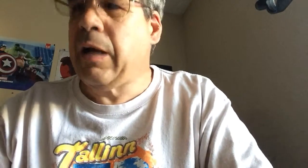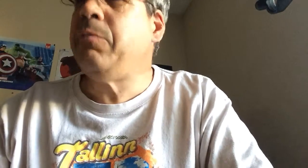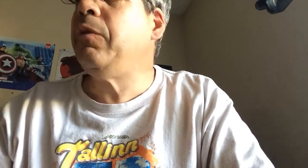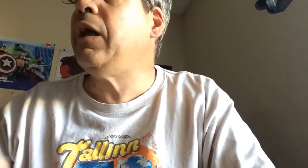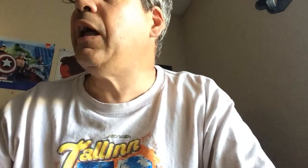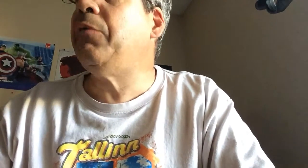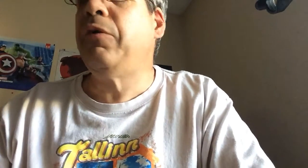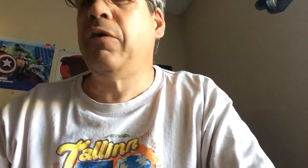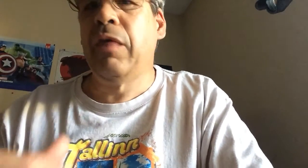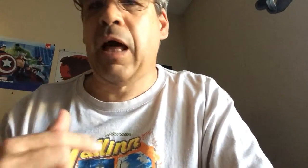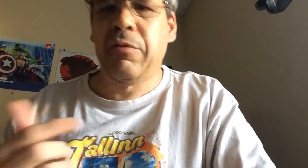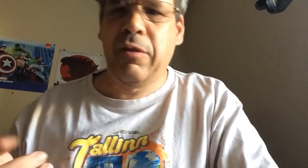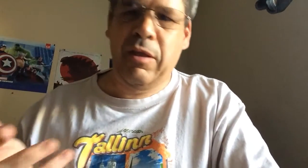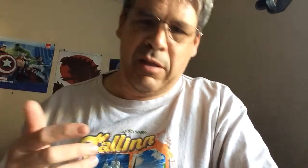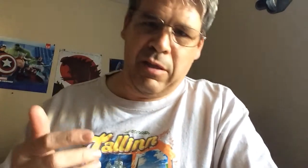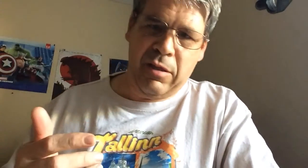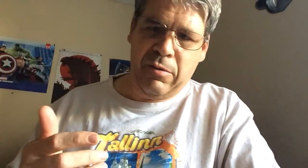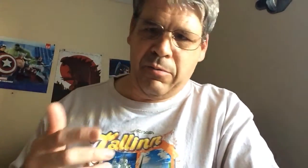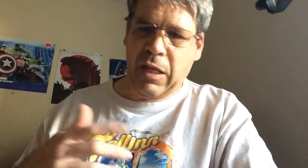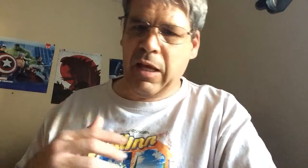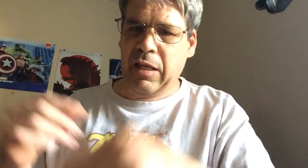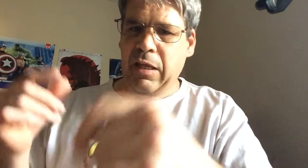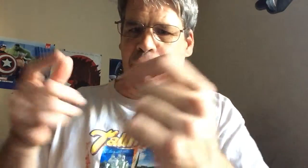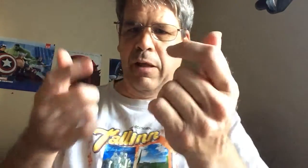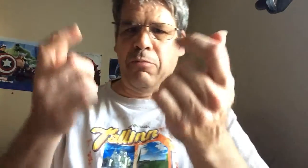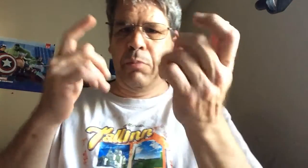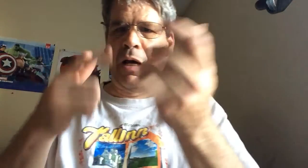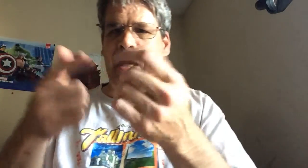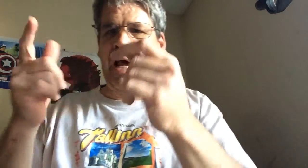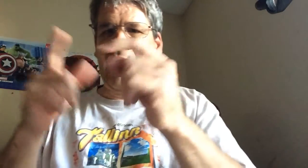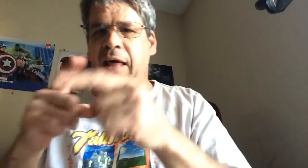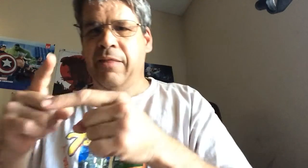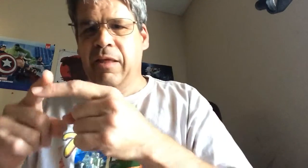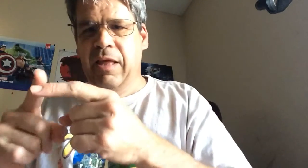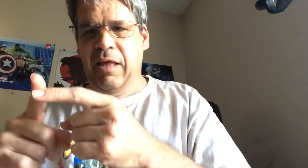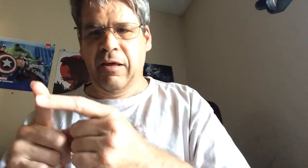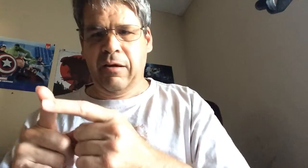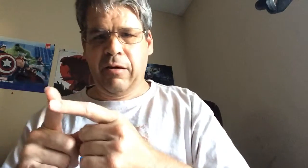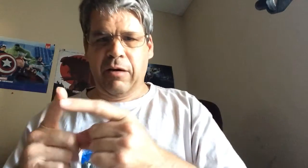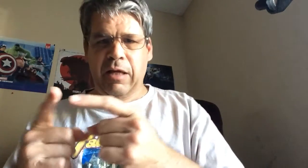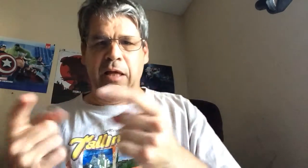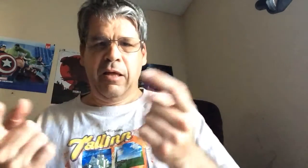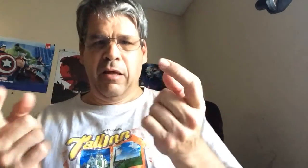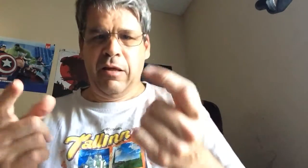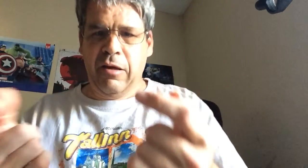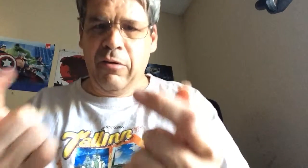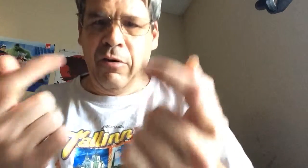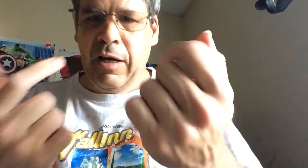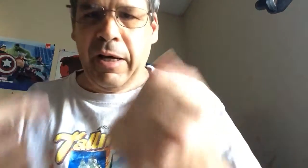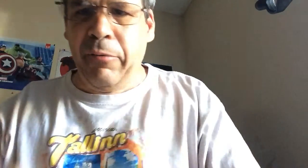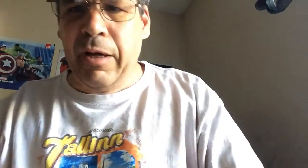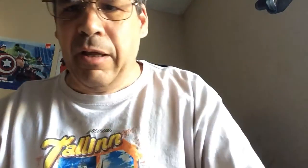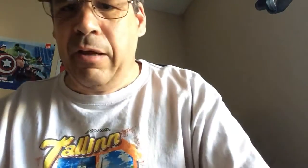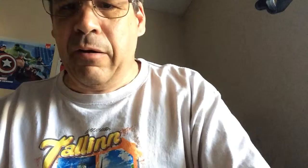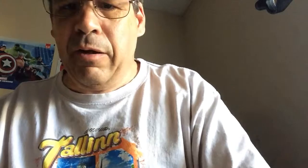And after that, talking with my hands. Okay? So, I want to show